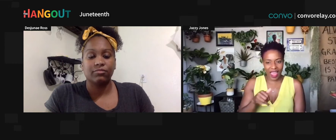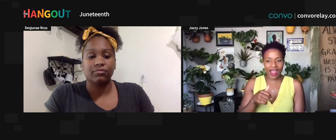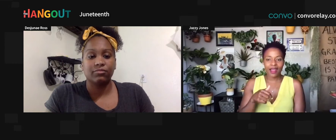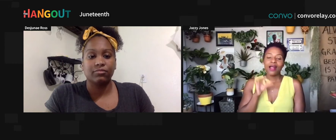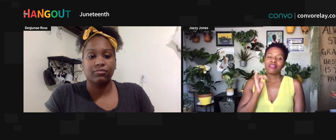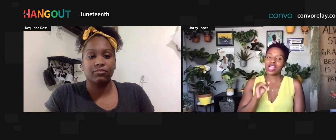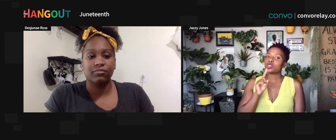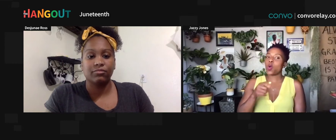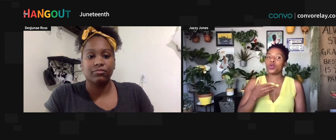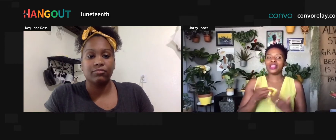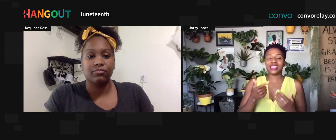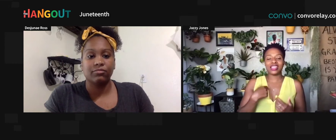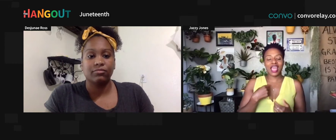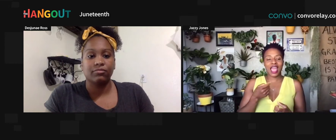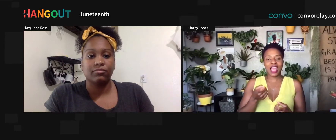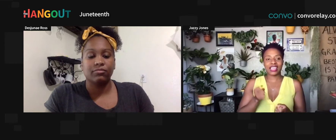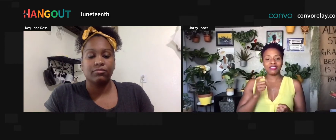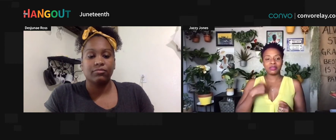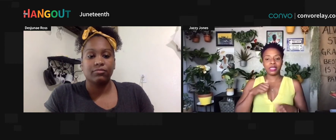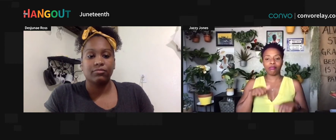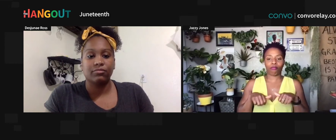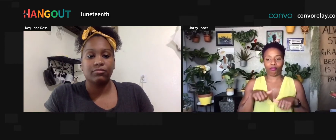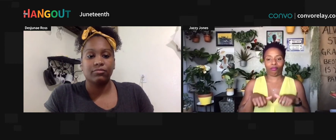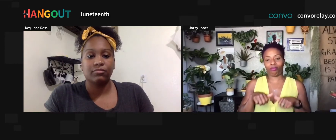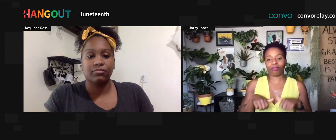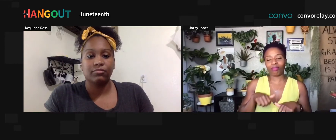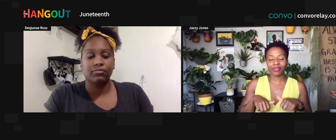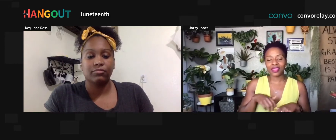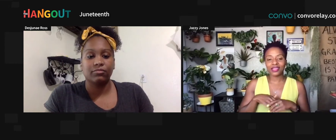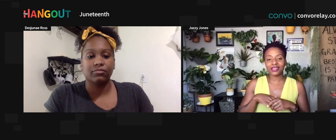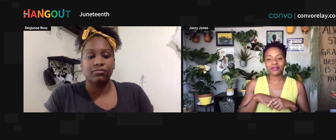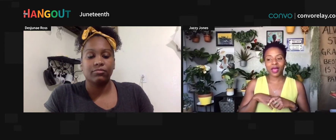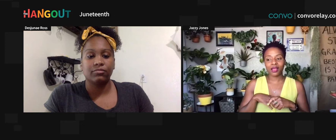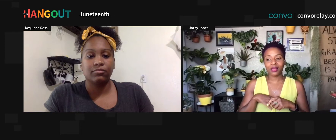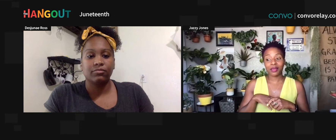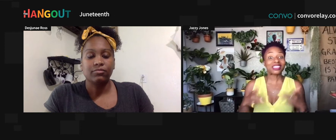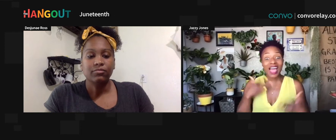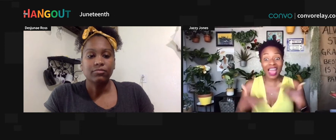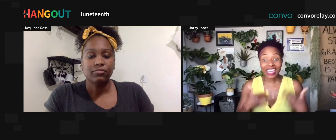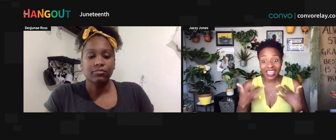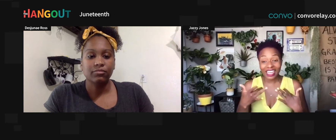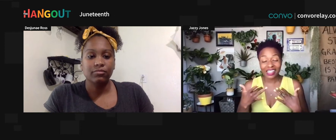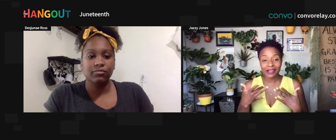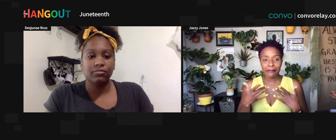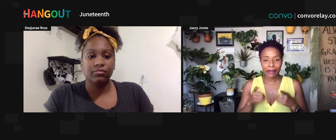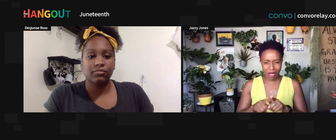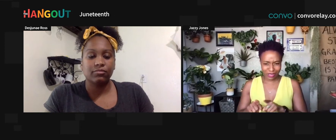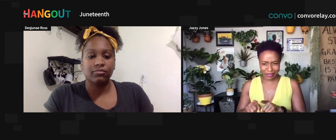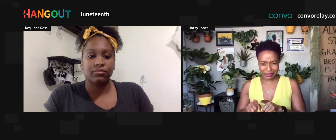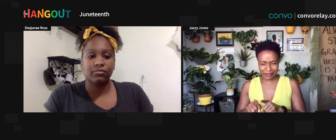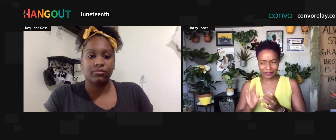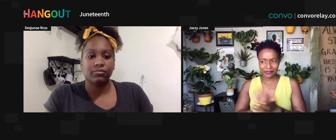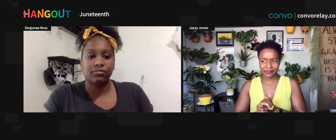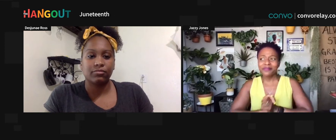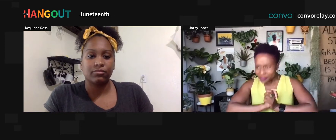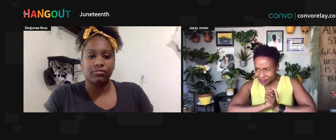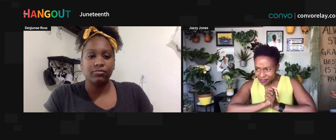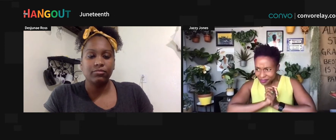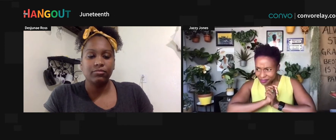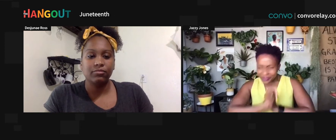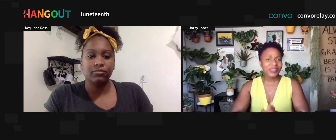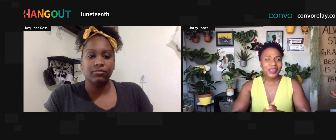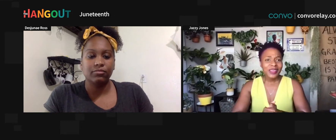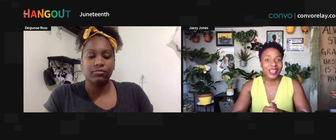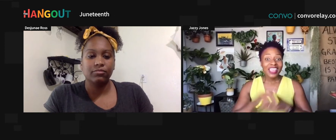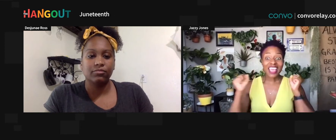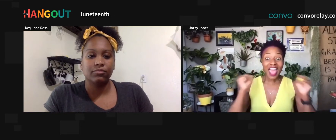spirit of Juneteenth and what it means? So I'm conservative and cautious, tentative about it. At the same time, very